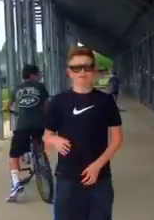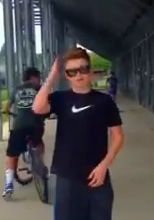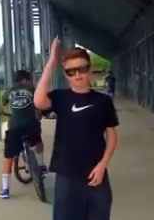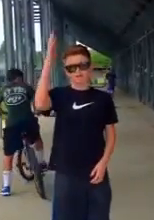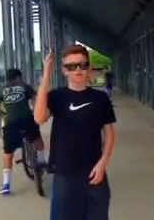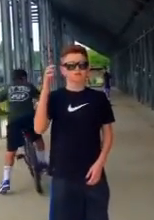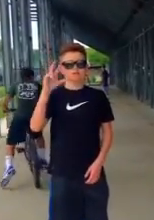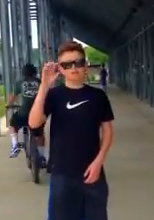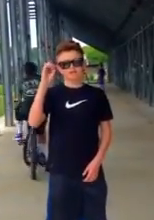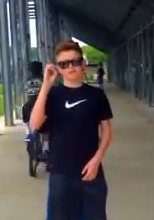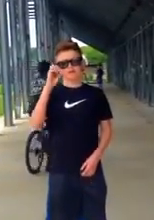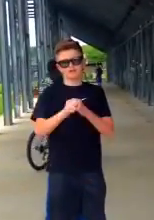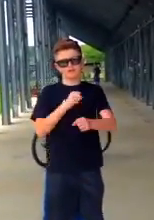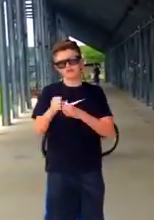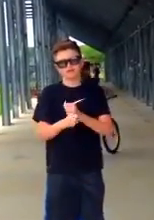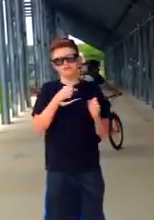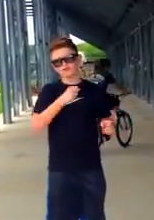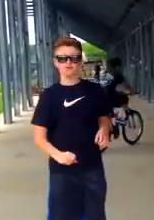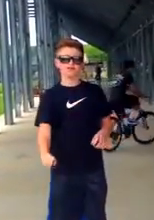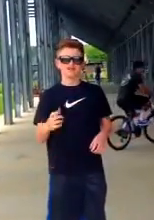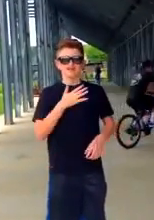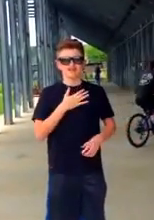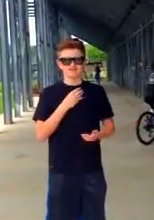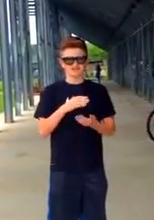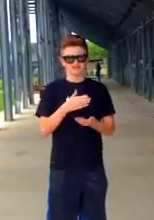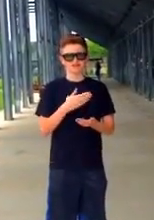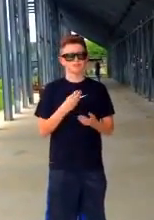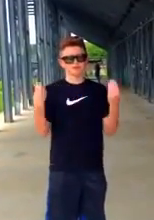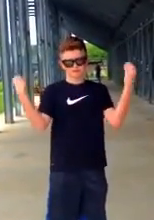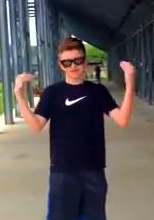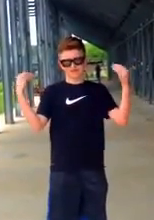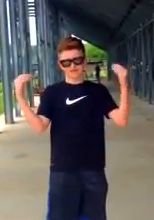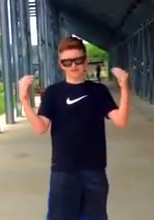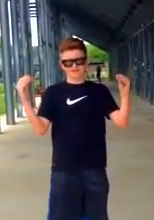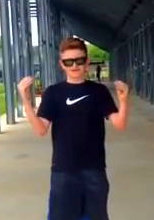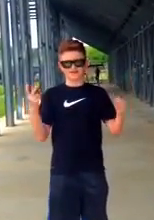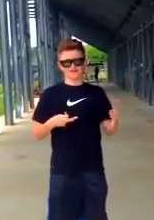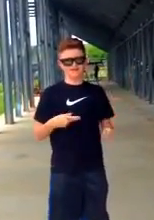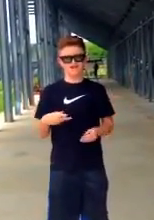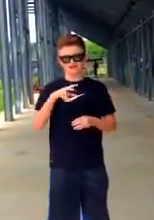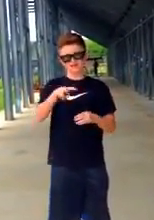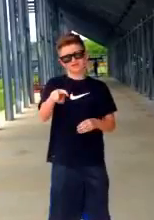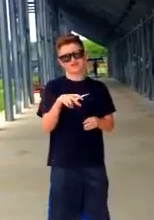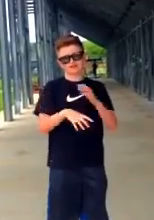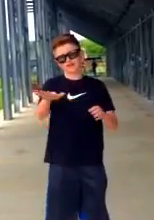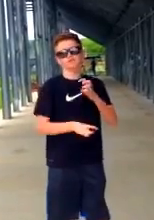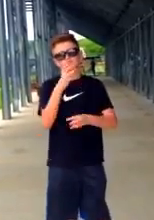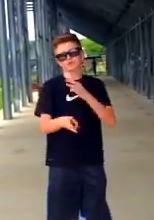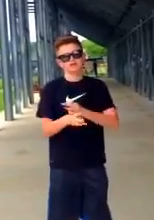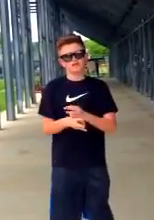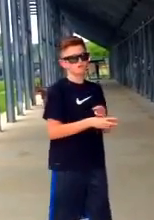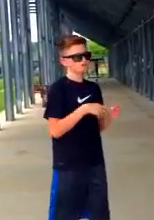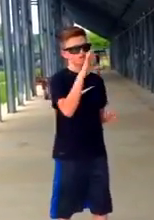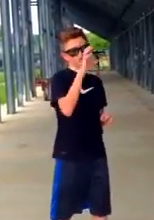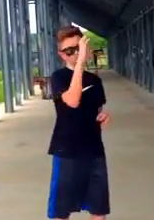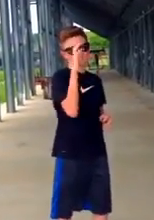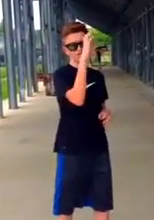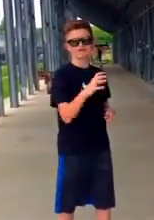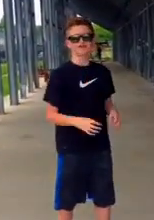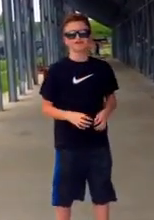Soon we'll be 30 years old. Our songs have been sold. We've traveled around the world and we're still roaming.